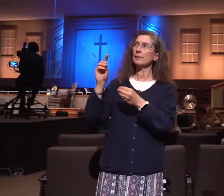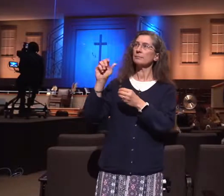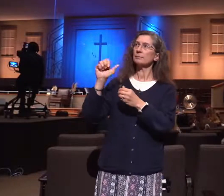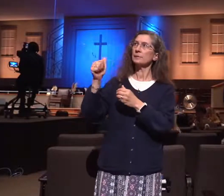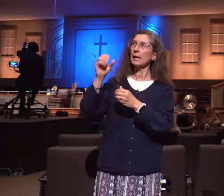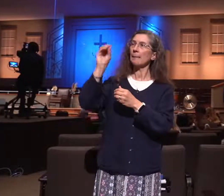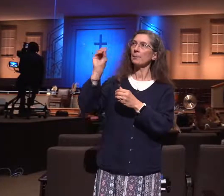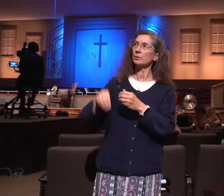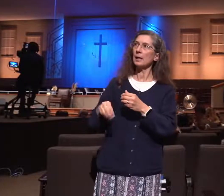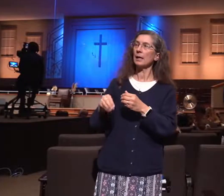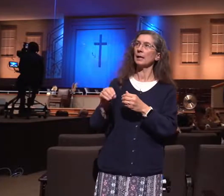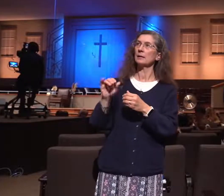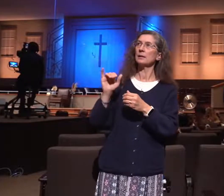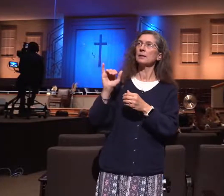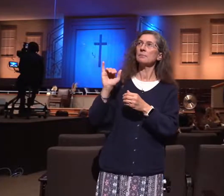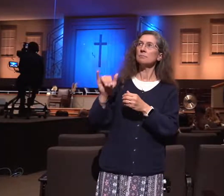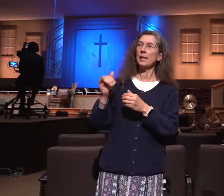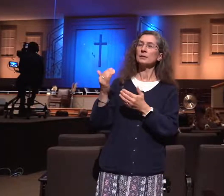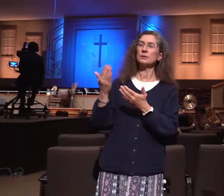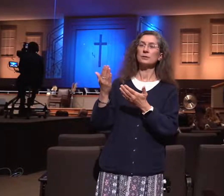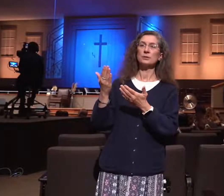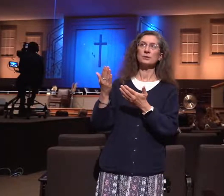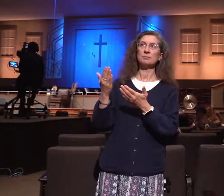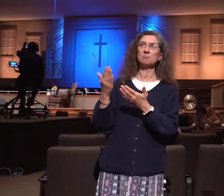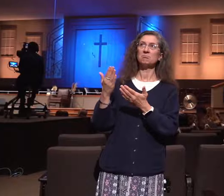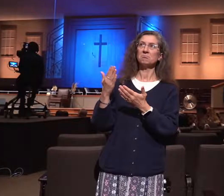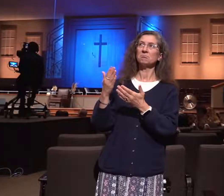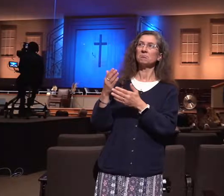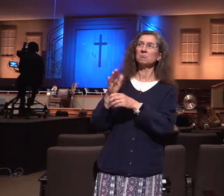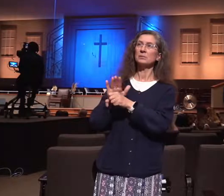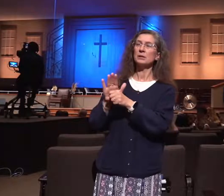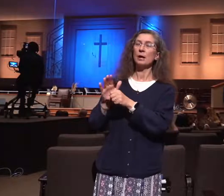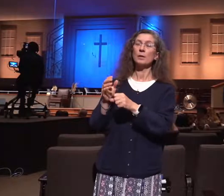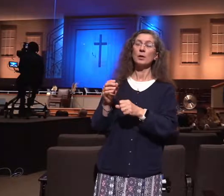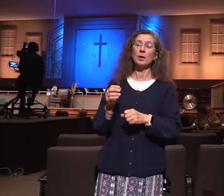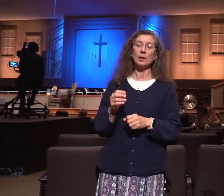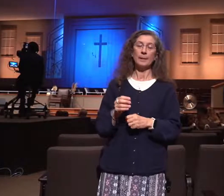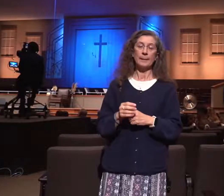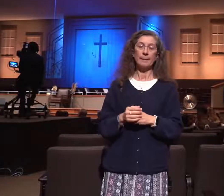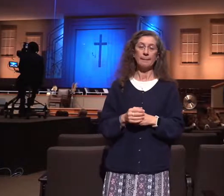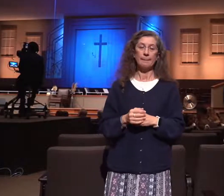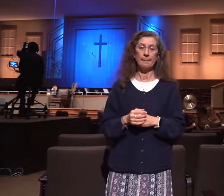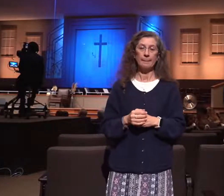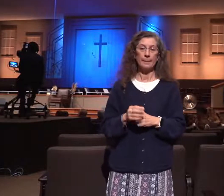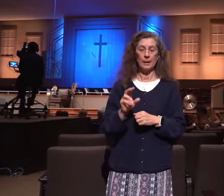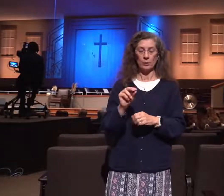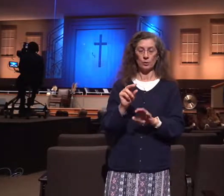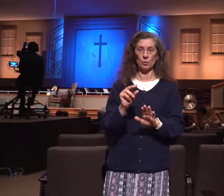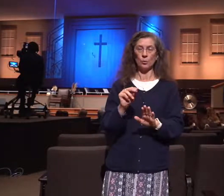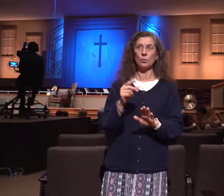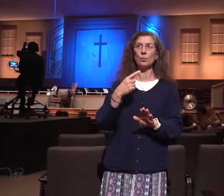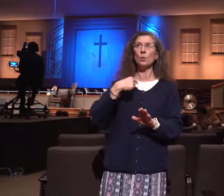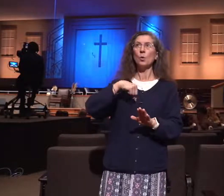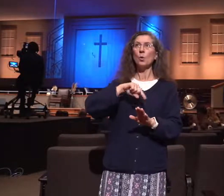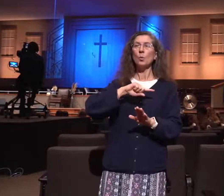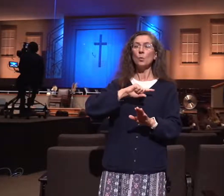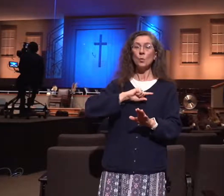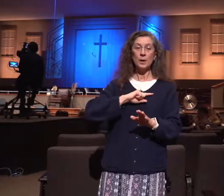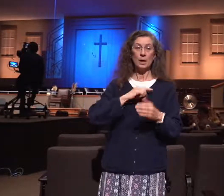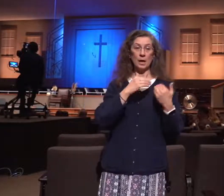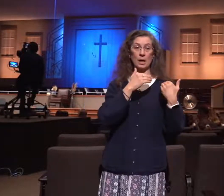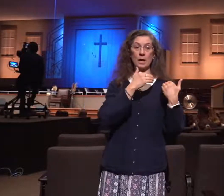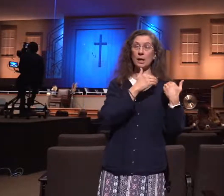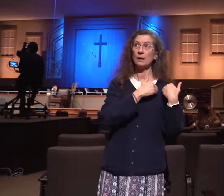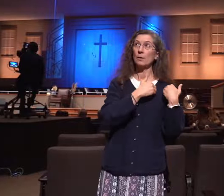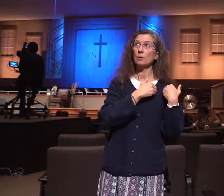that's stewardship. No. We're not accountable to God for 10% for what he gives us. We are accountable to God for